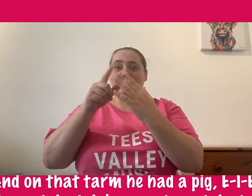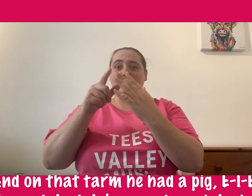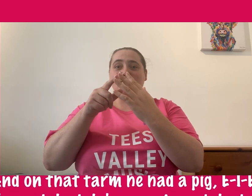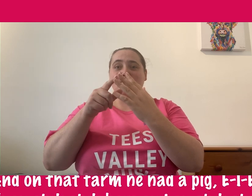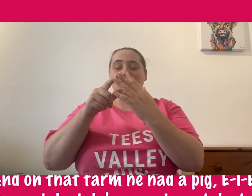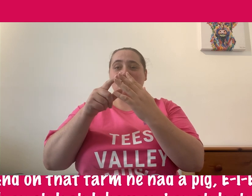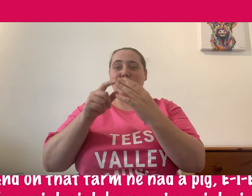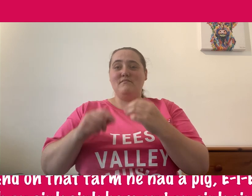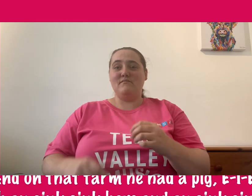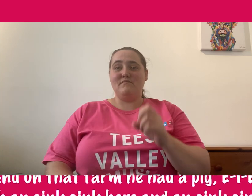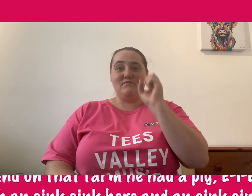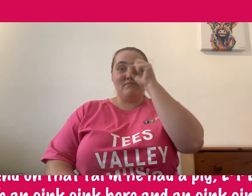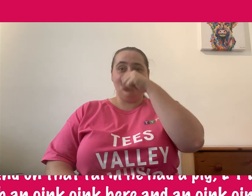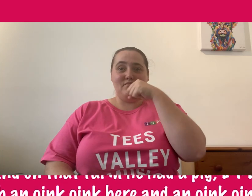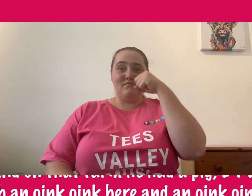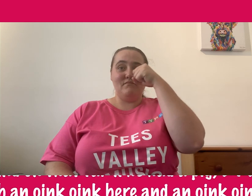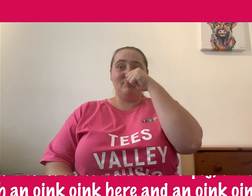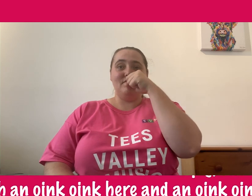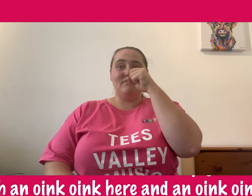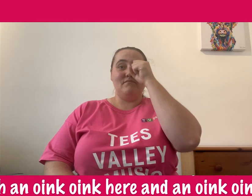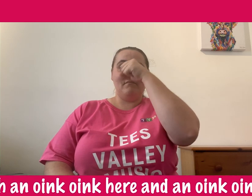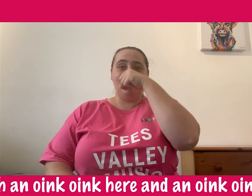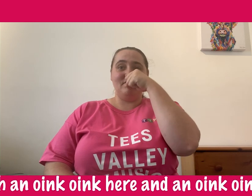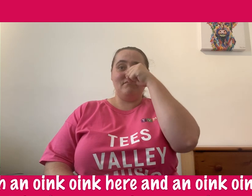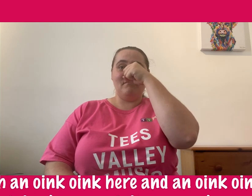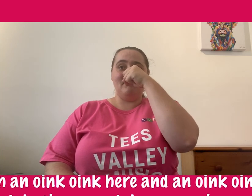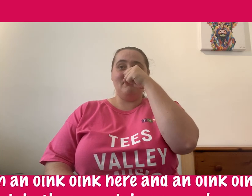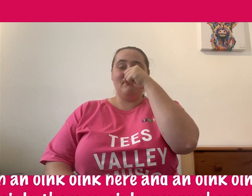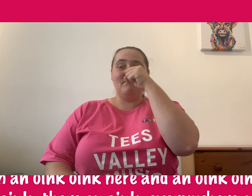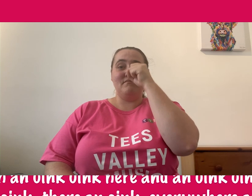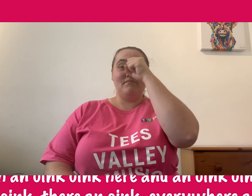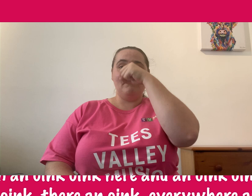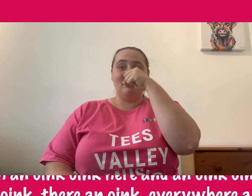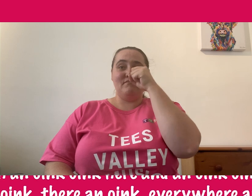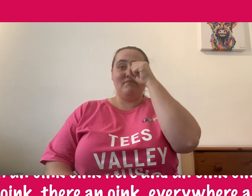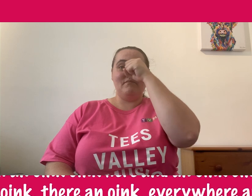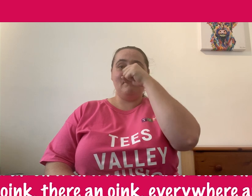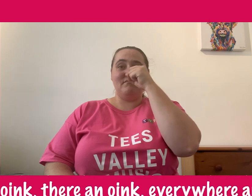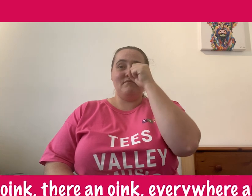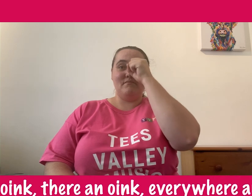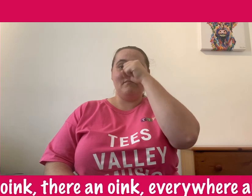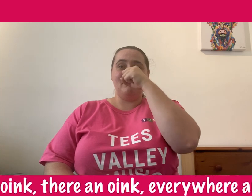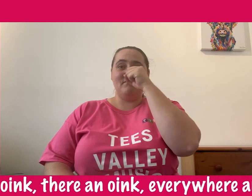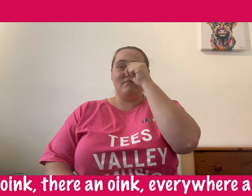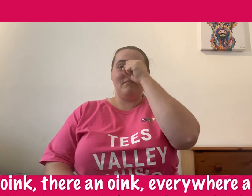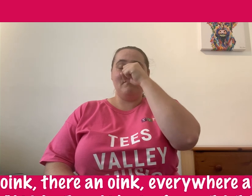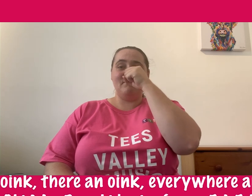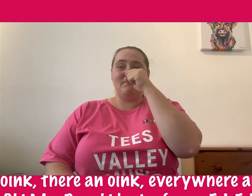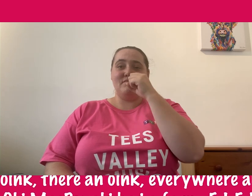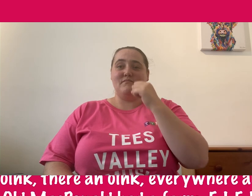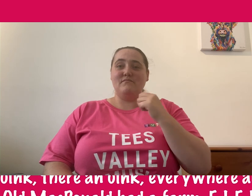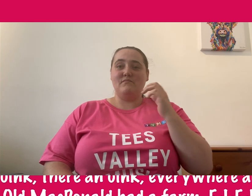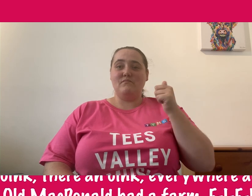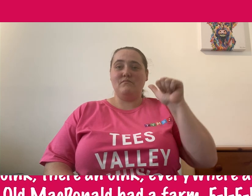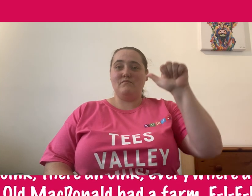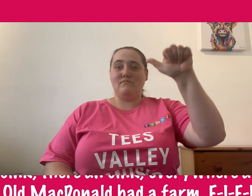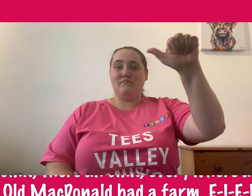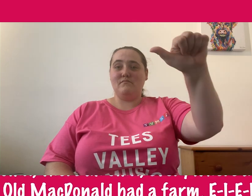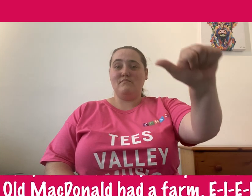E-I-E-I-O. With an oink oink here and an oink oink there, here an oink, there an oink, everywhere an oink oink. Old